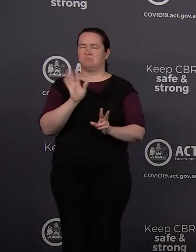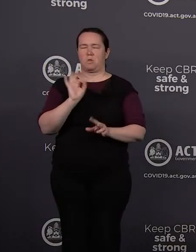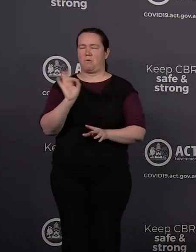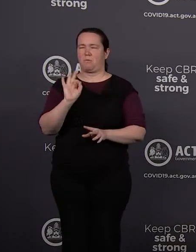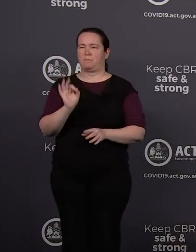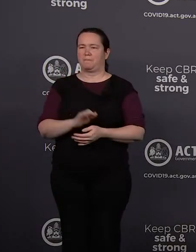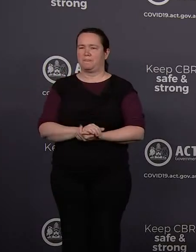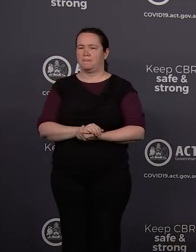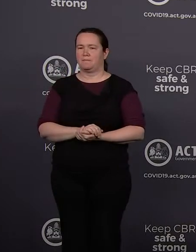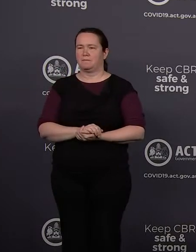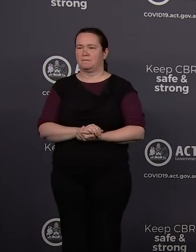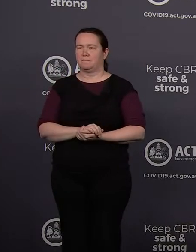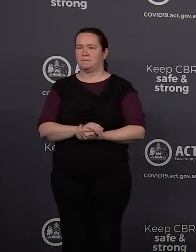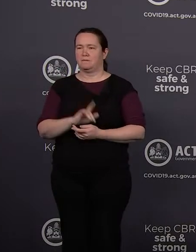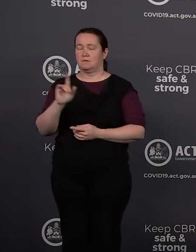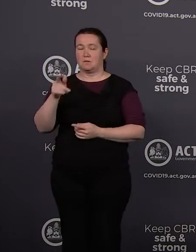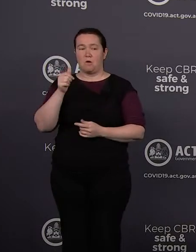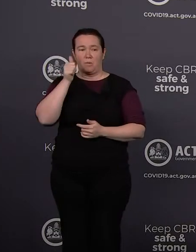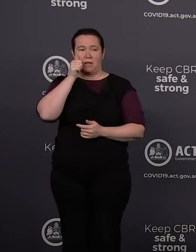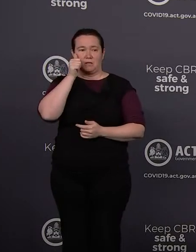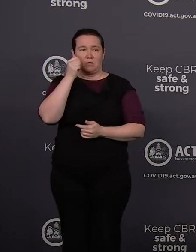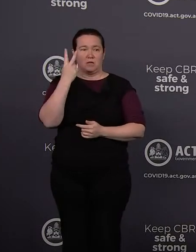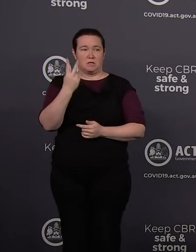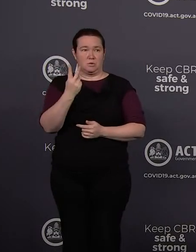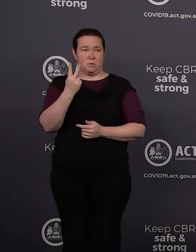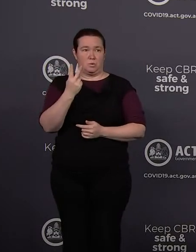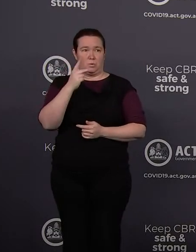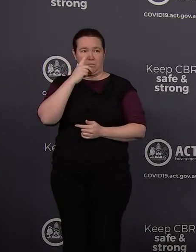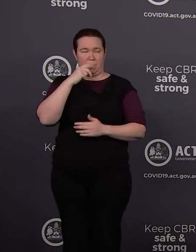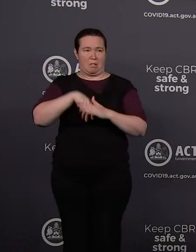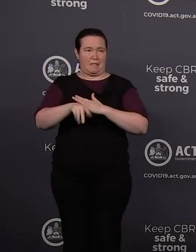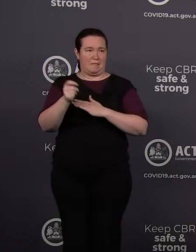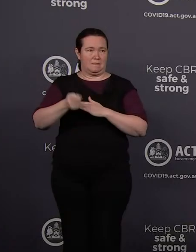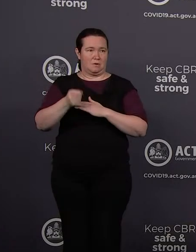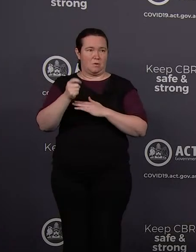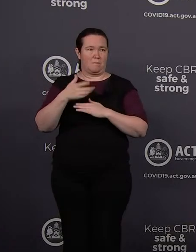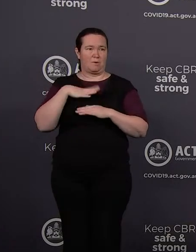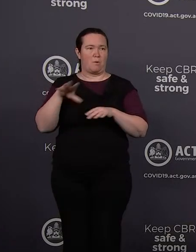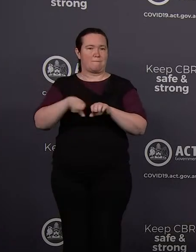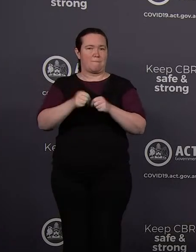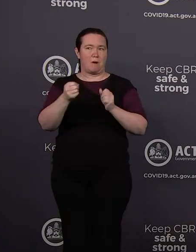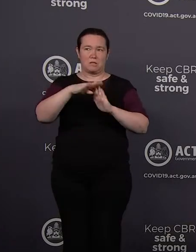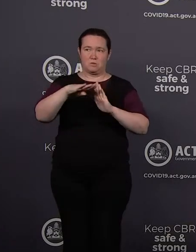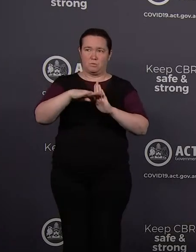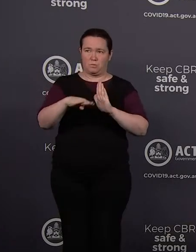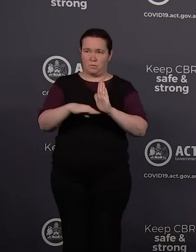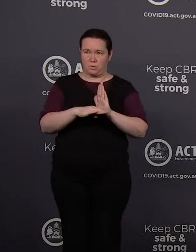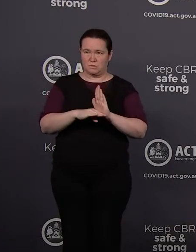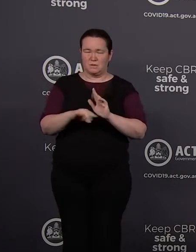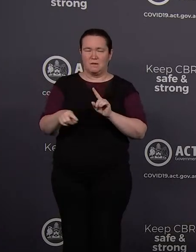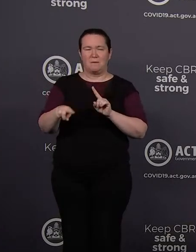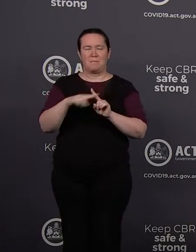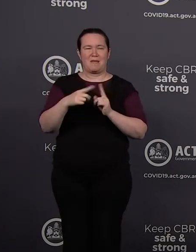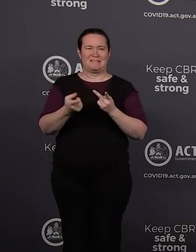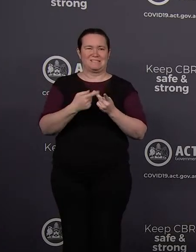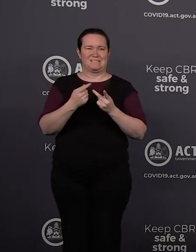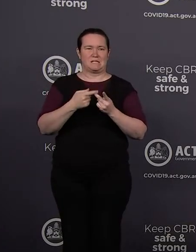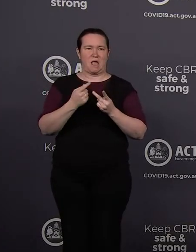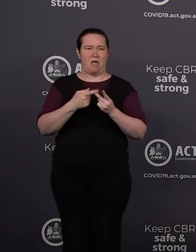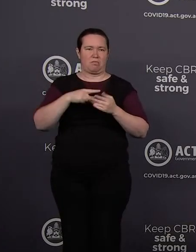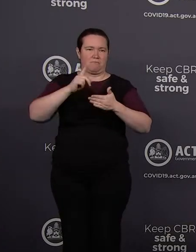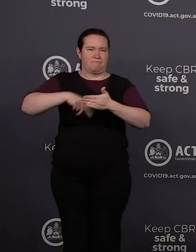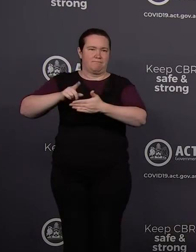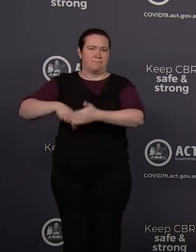Minister, we're aware that there are 2 individuals facing court today for breaches of the public health directions, among a number of other charges. Can we have an overall update